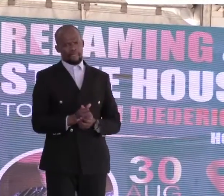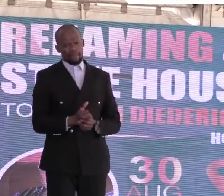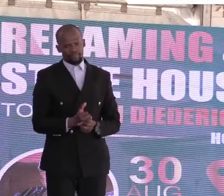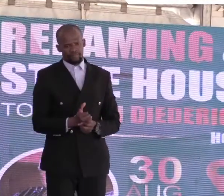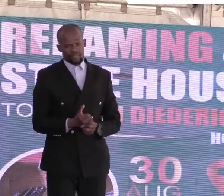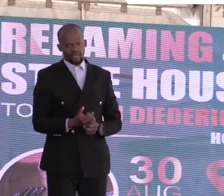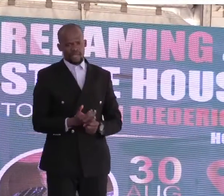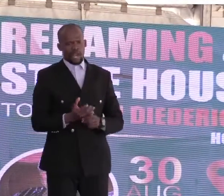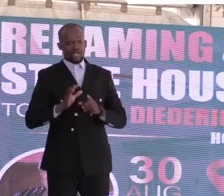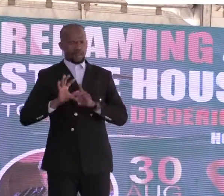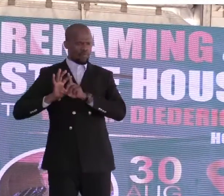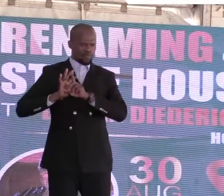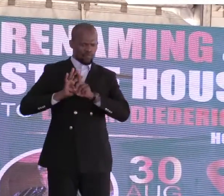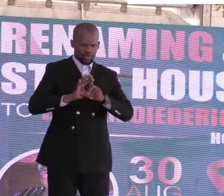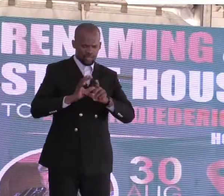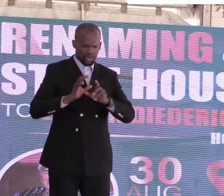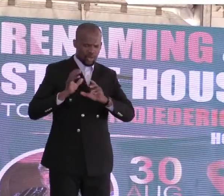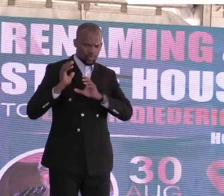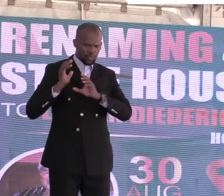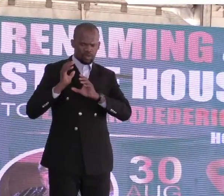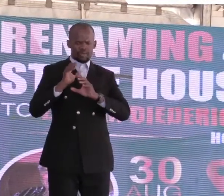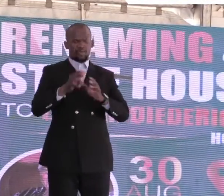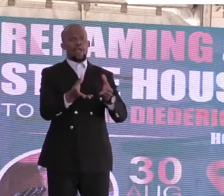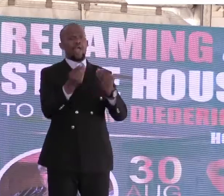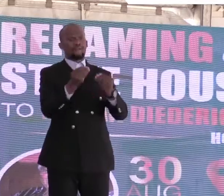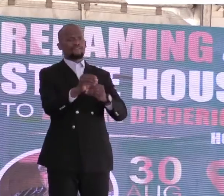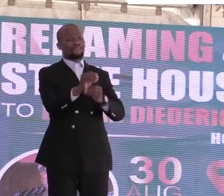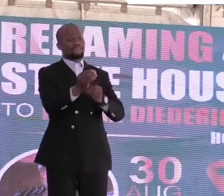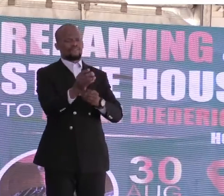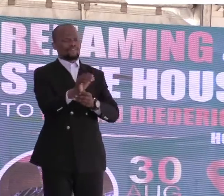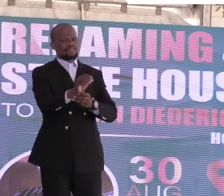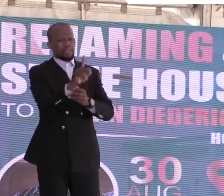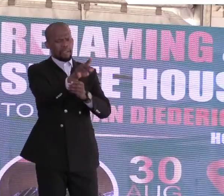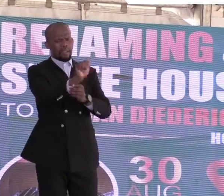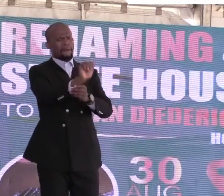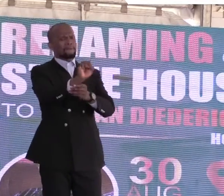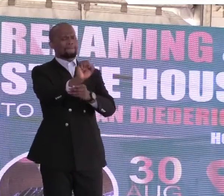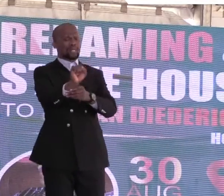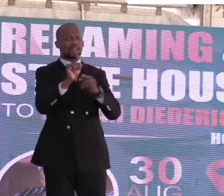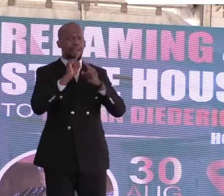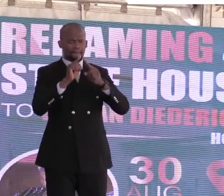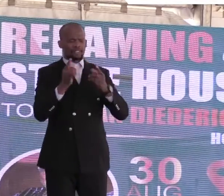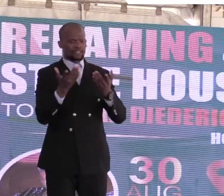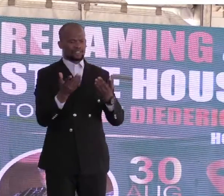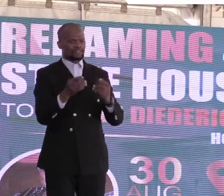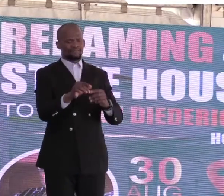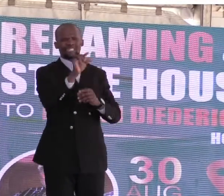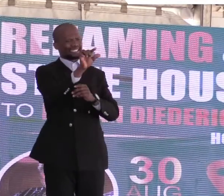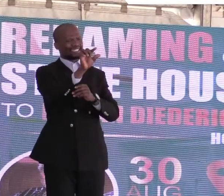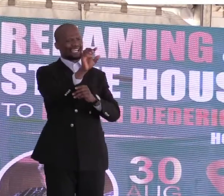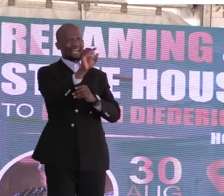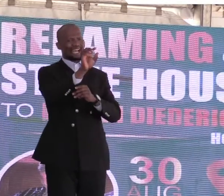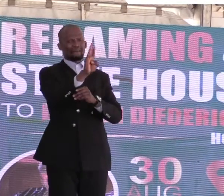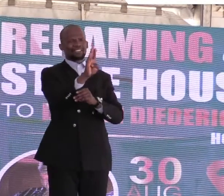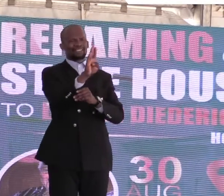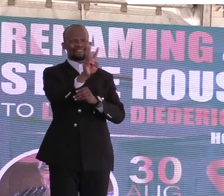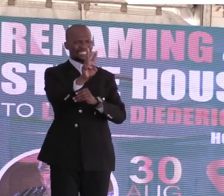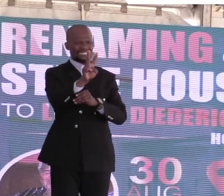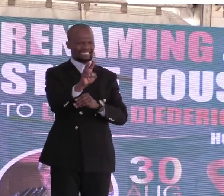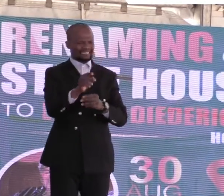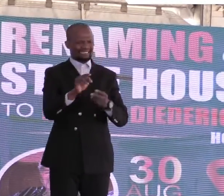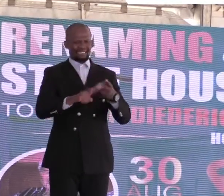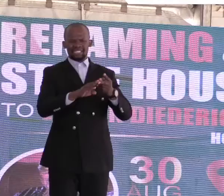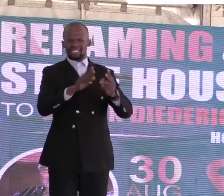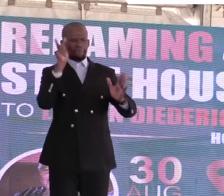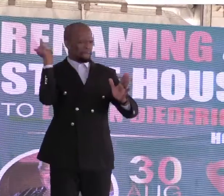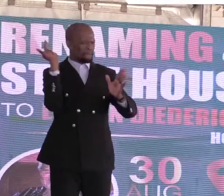they forced to carry dom passes, but they face another evil, the gender-based violence and femicide that has been